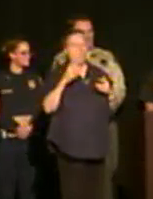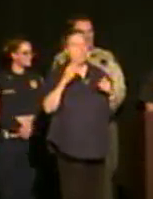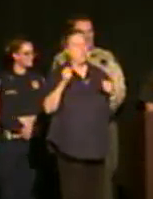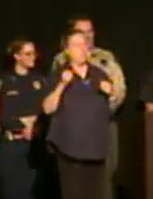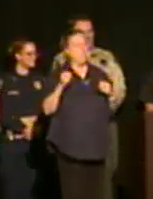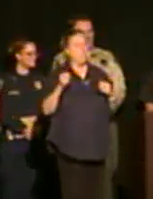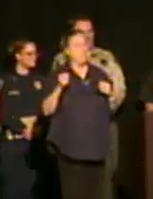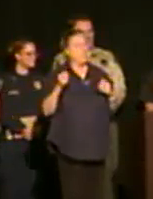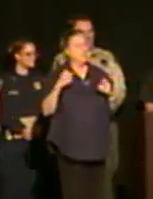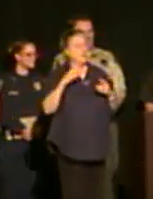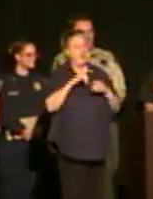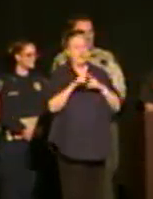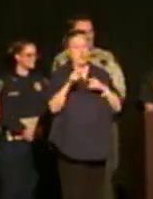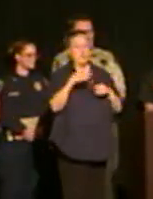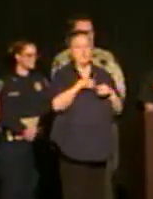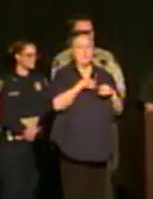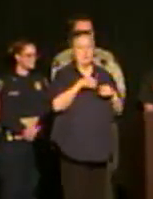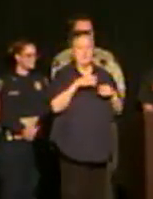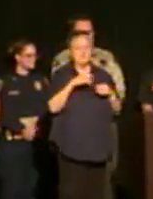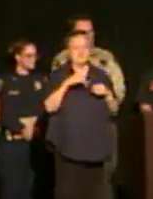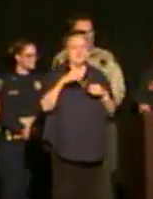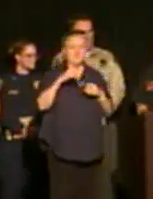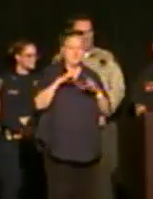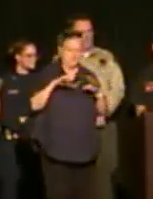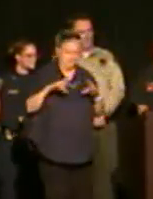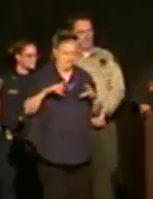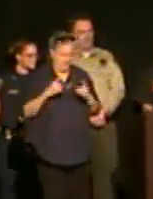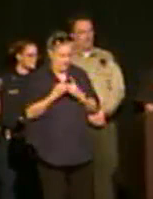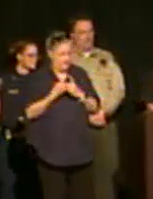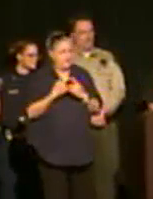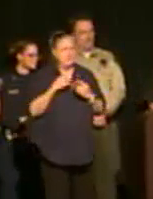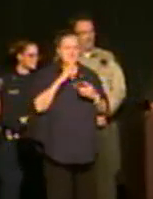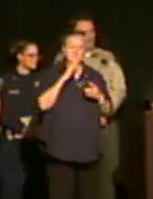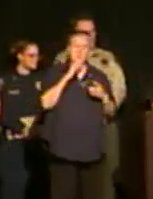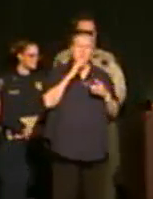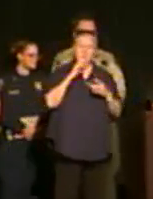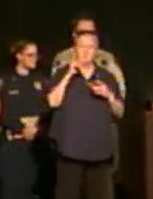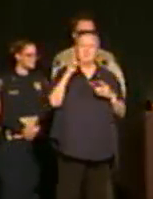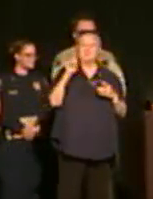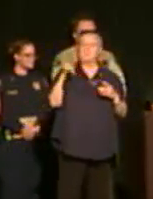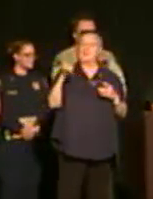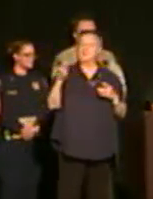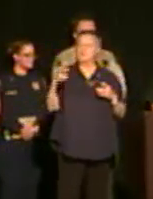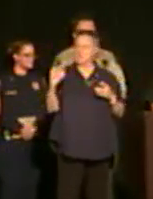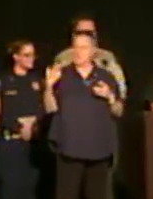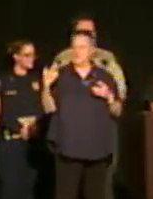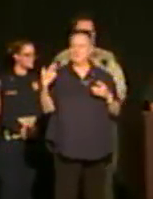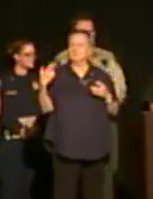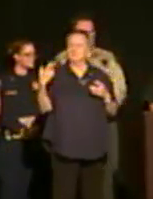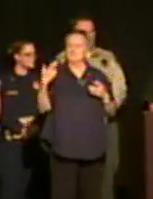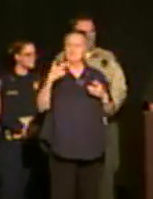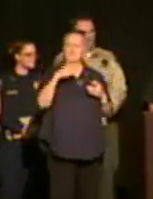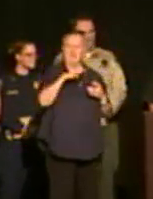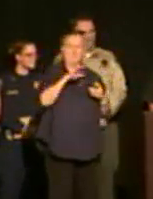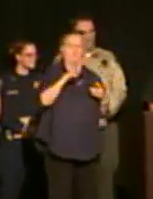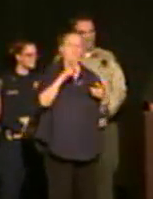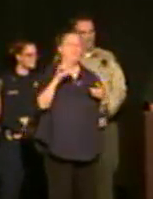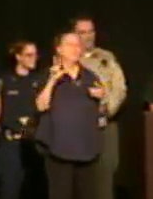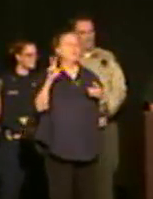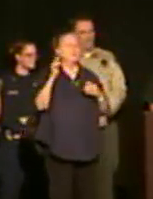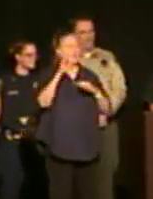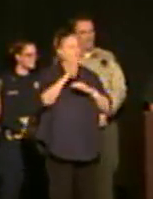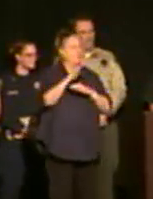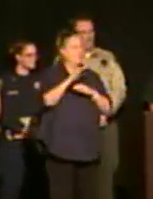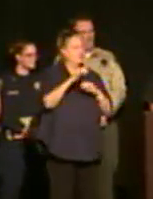So I called the sheriff's department. I spoke to dispatch at 5:43, and they asked me